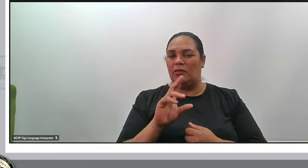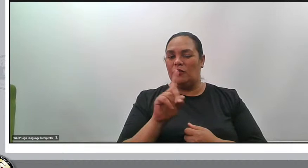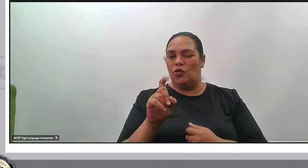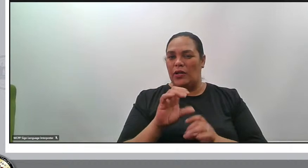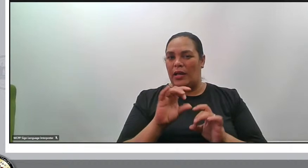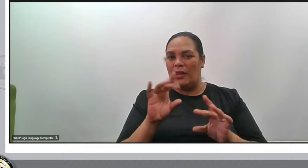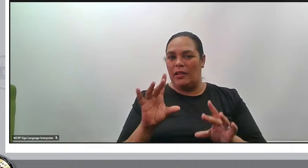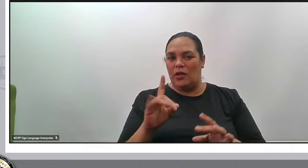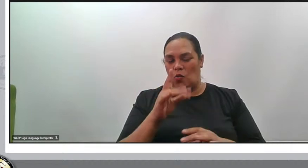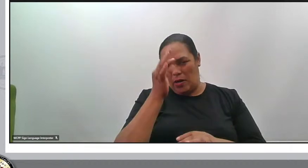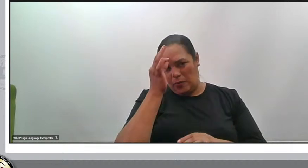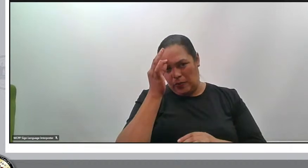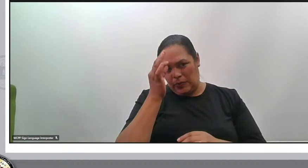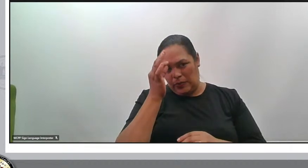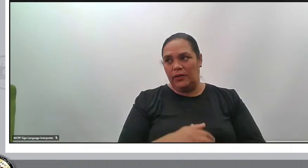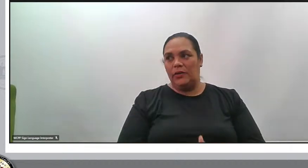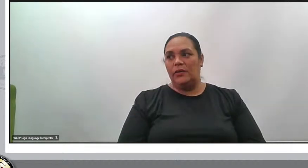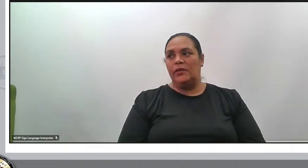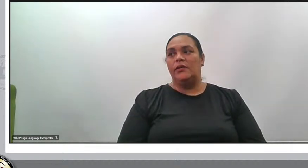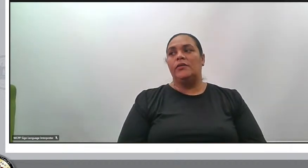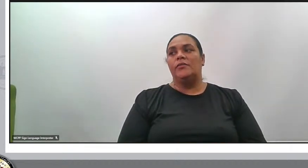Yeah, just one moment.